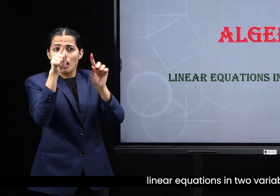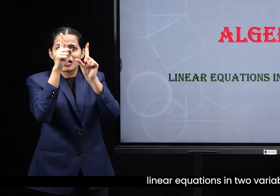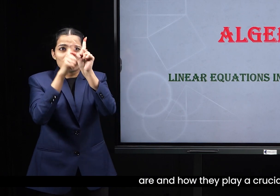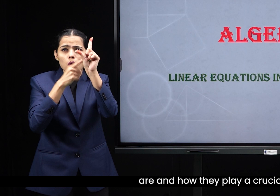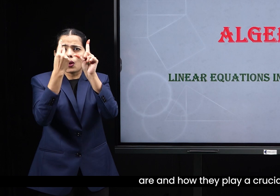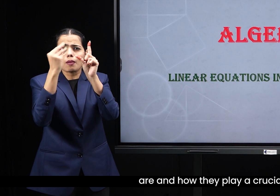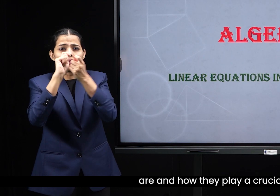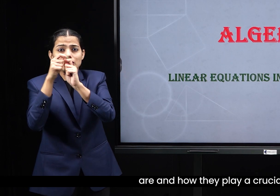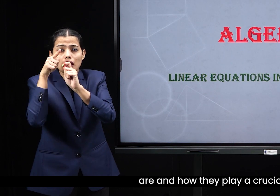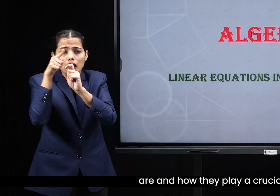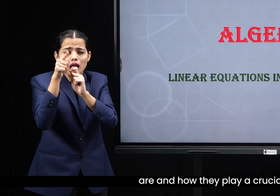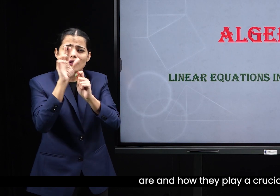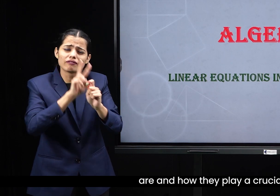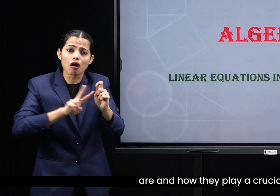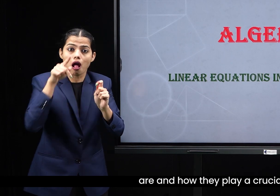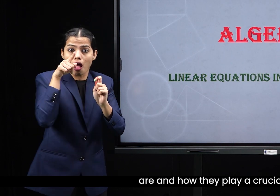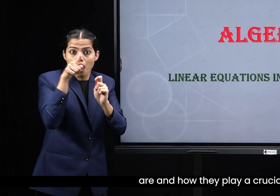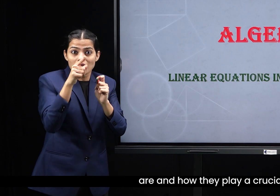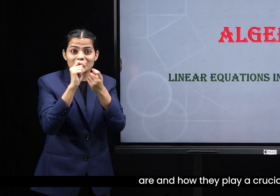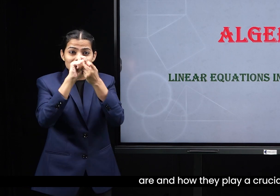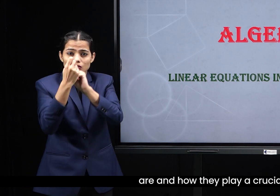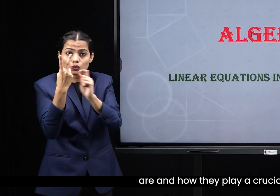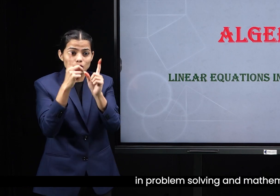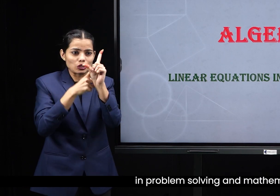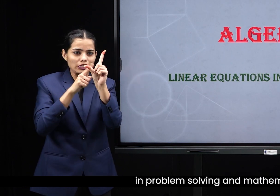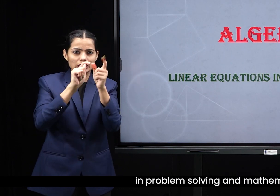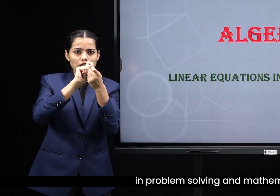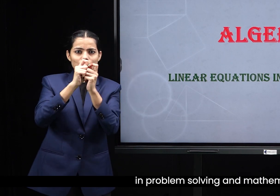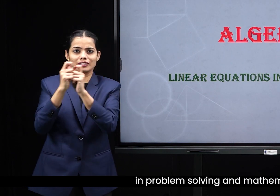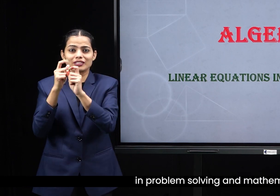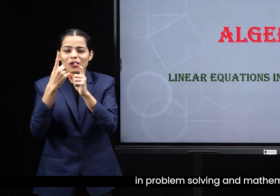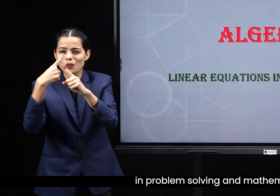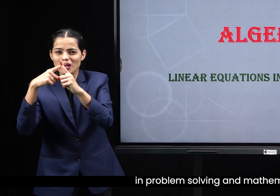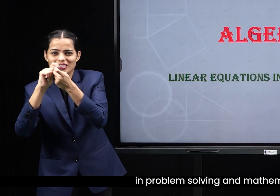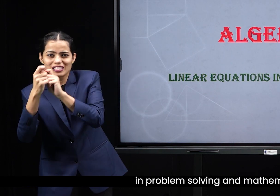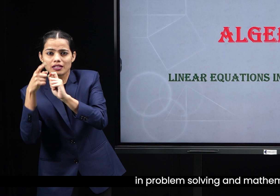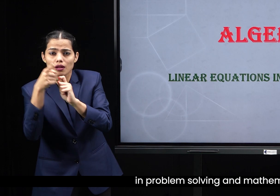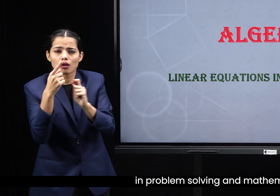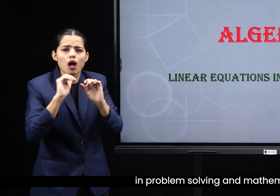are and how they play a crucial role in problem solving and mathematics.